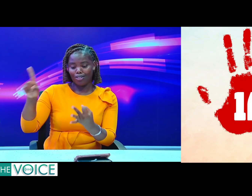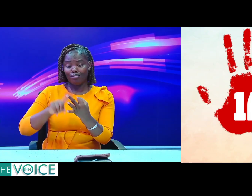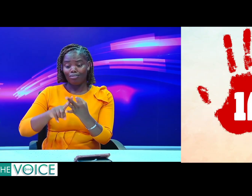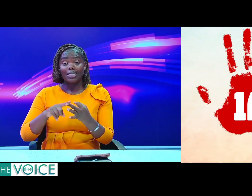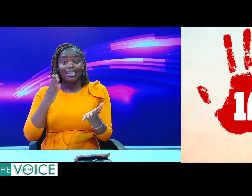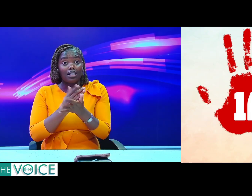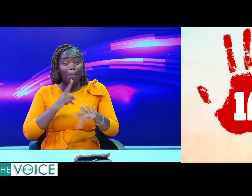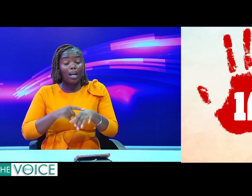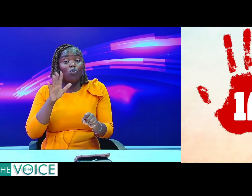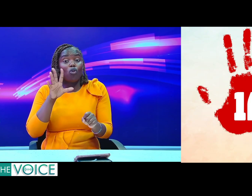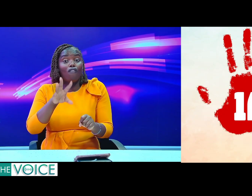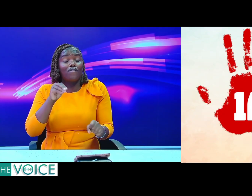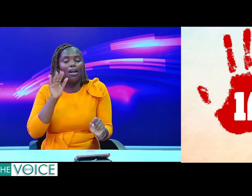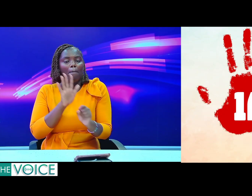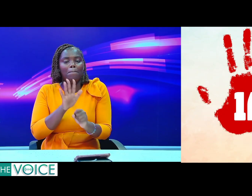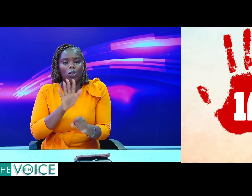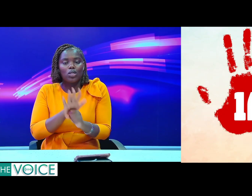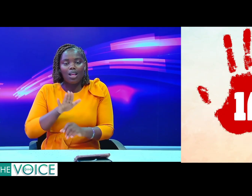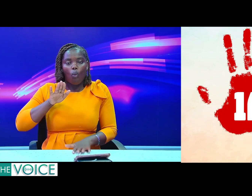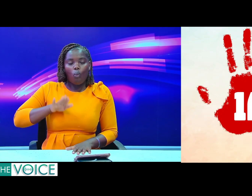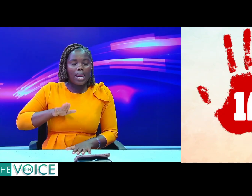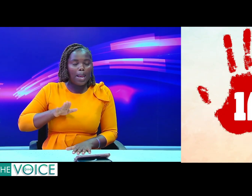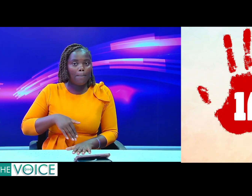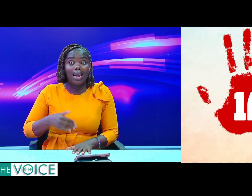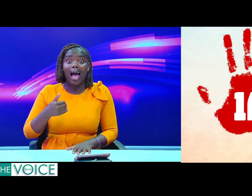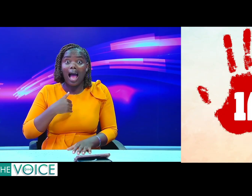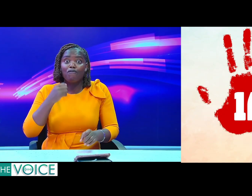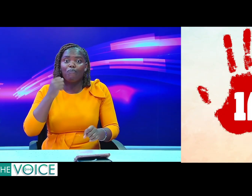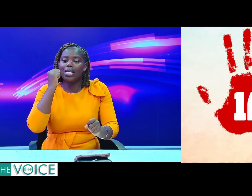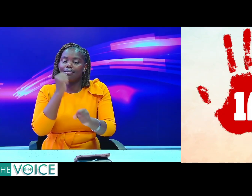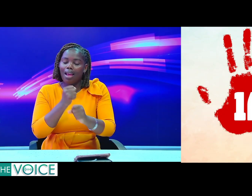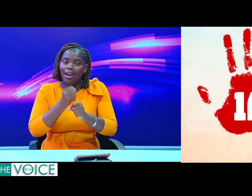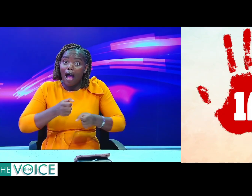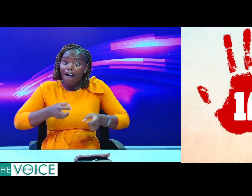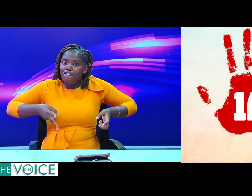are the person with disability? Very many times you find very many women